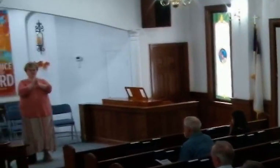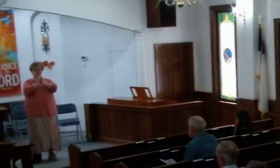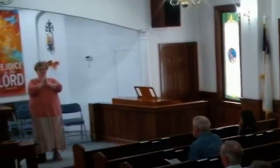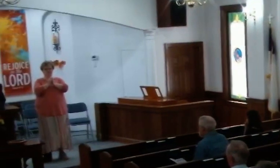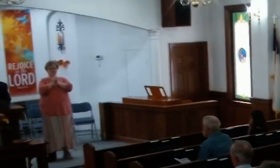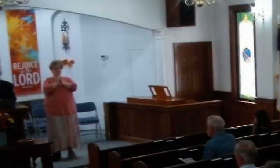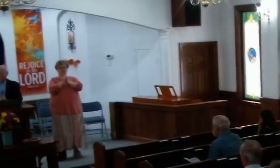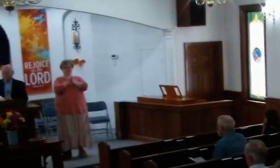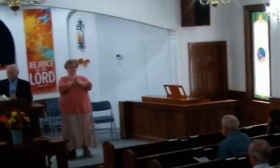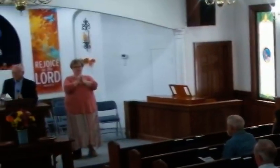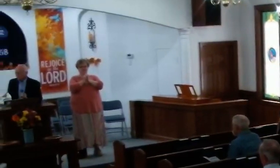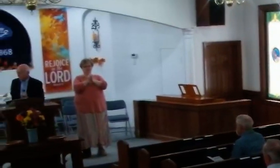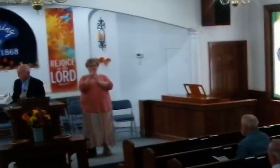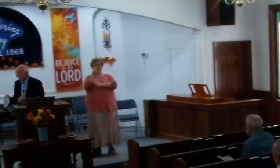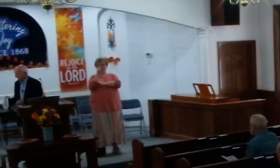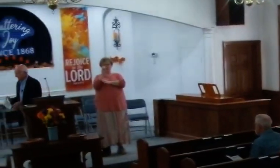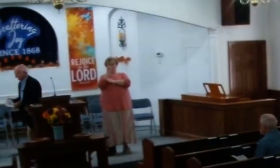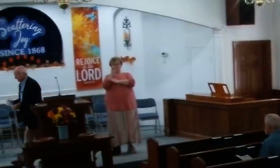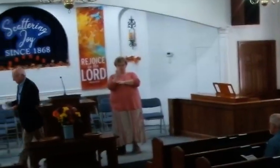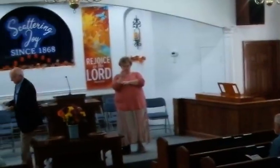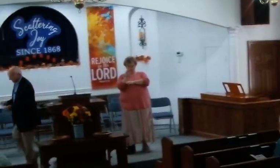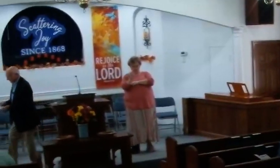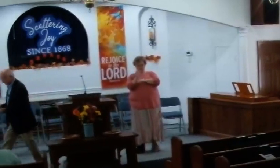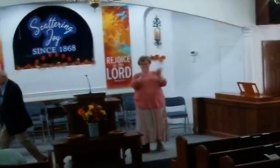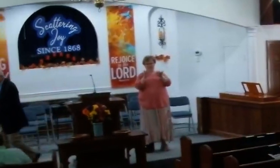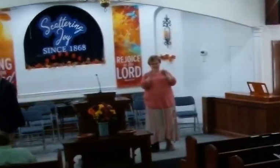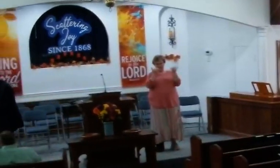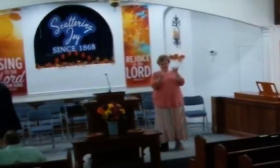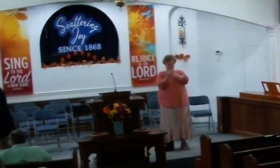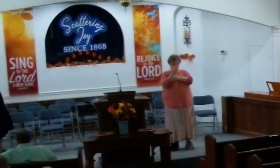As Lori brings our meditation, Lori.